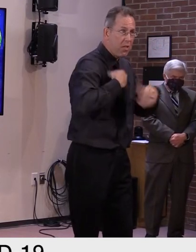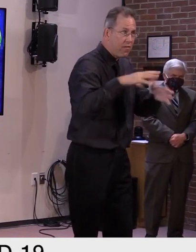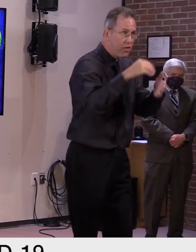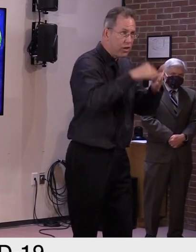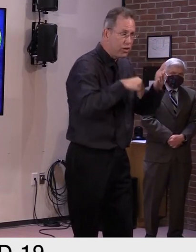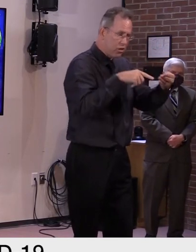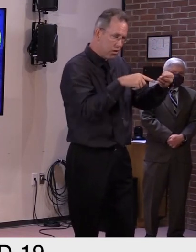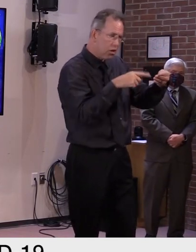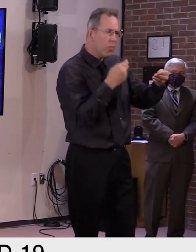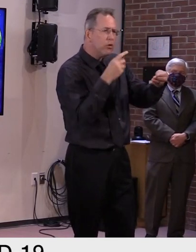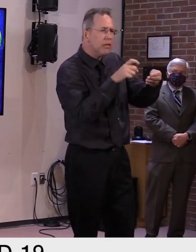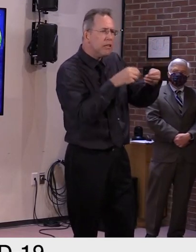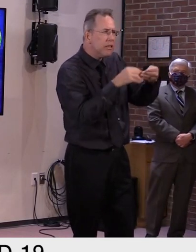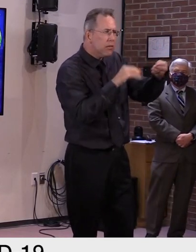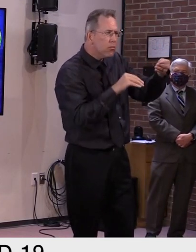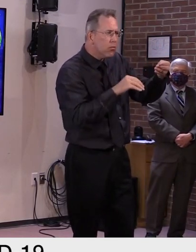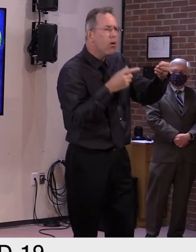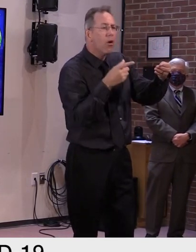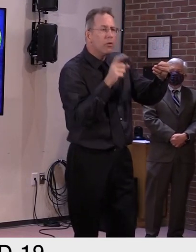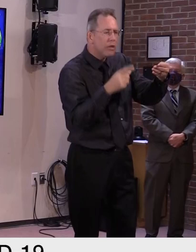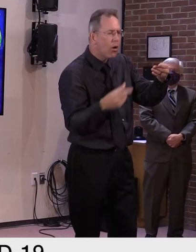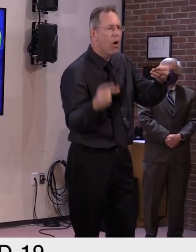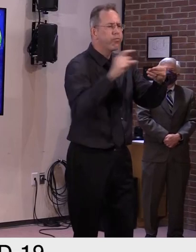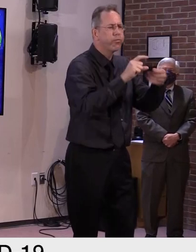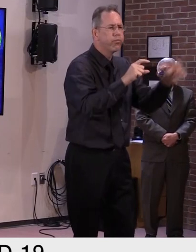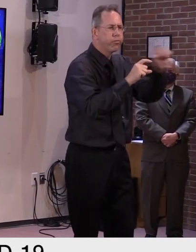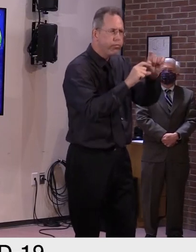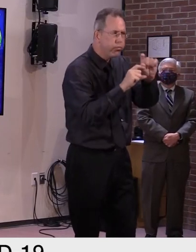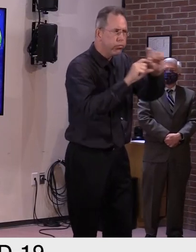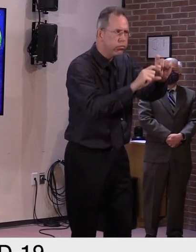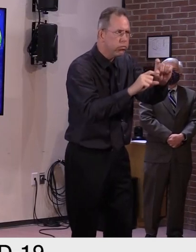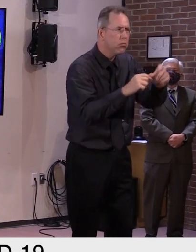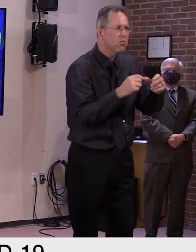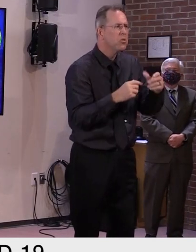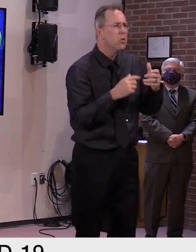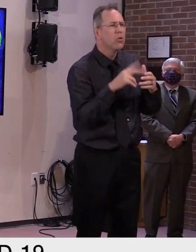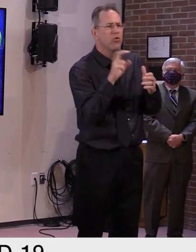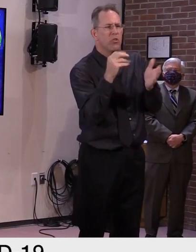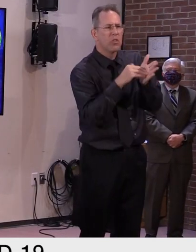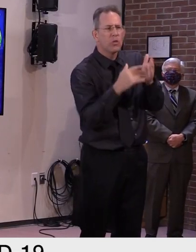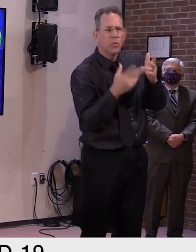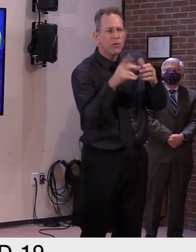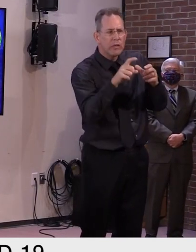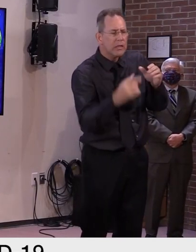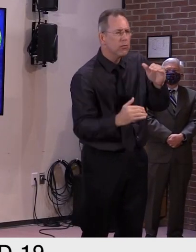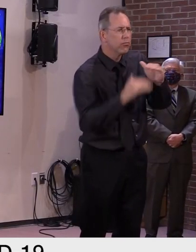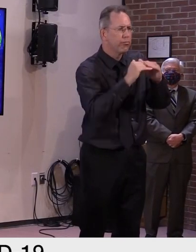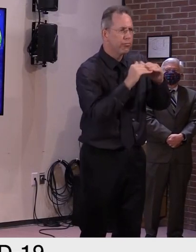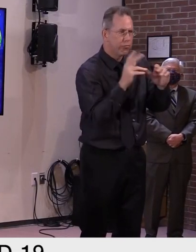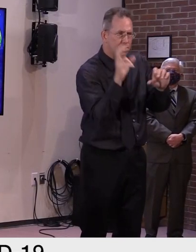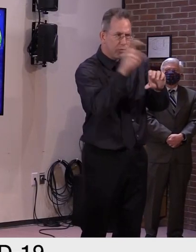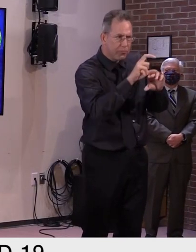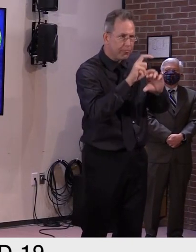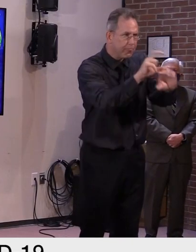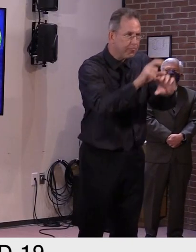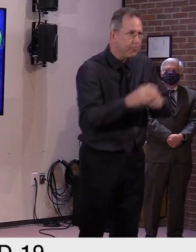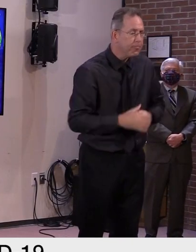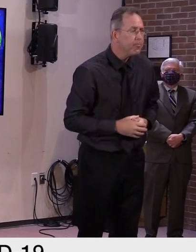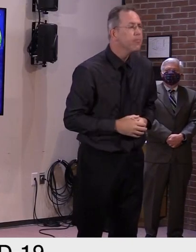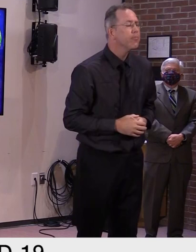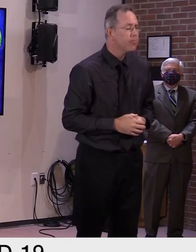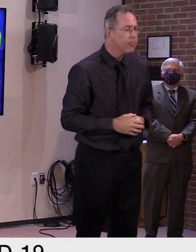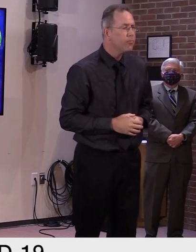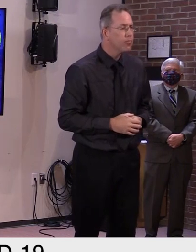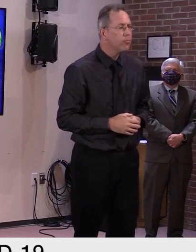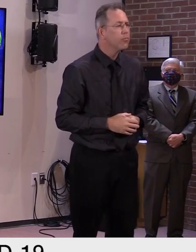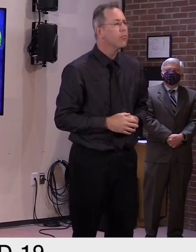Like our previous grant programs, businesses and nonprofits that collect meals and rooms and sales and use tax will apply through Department of